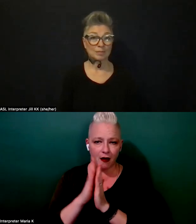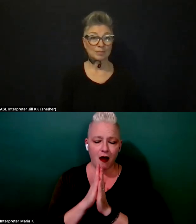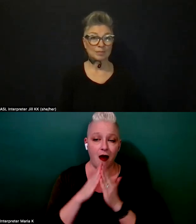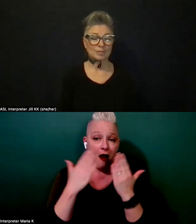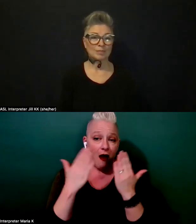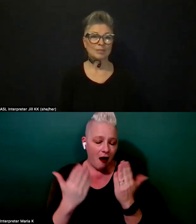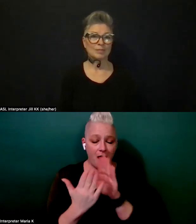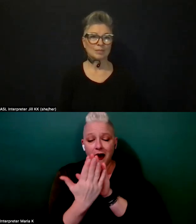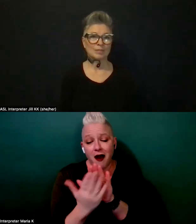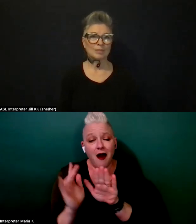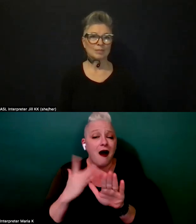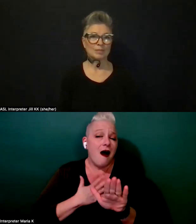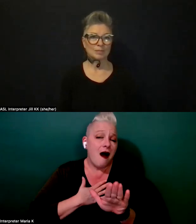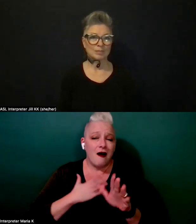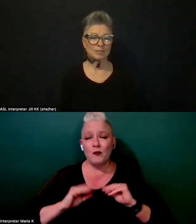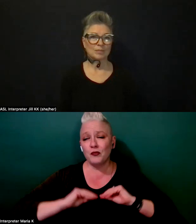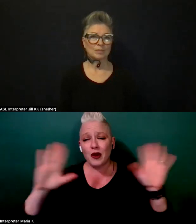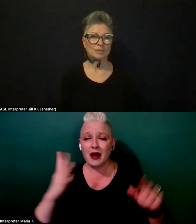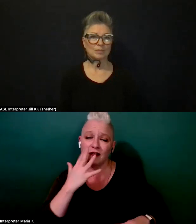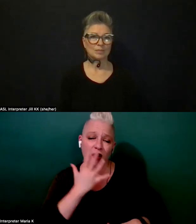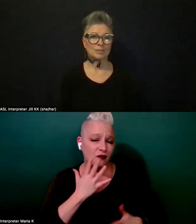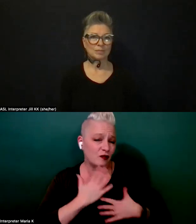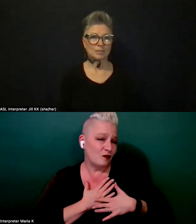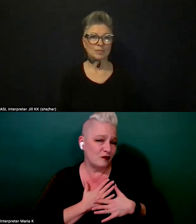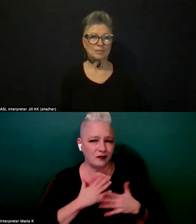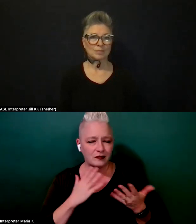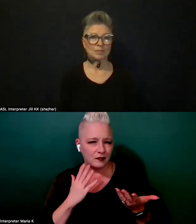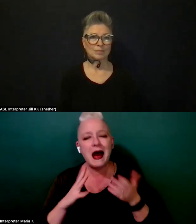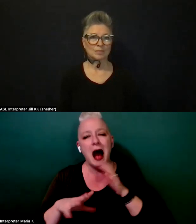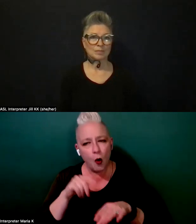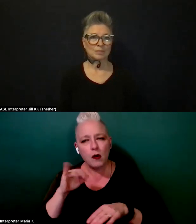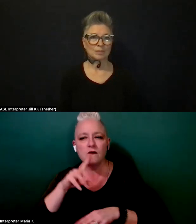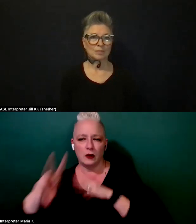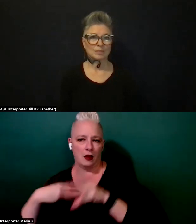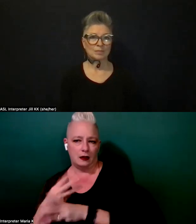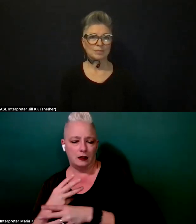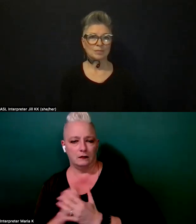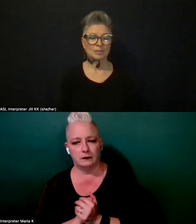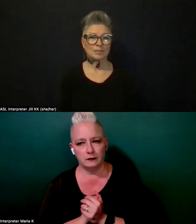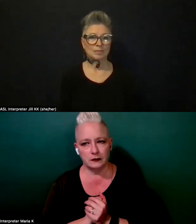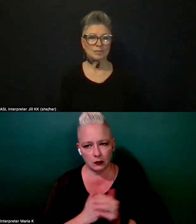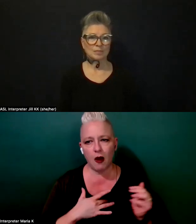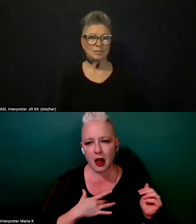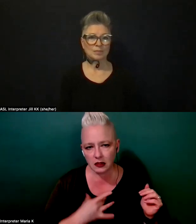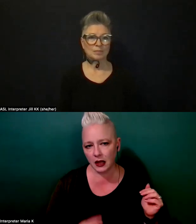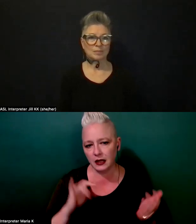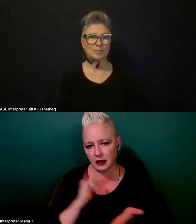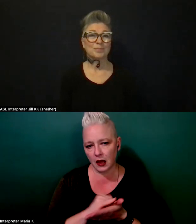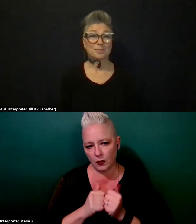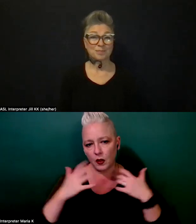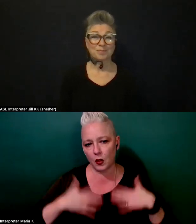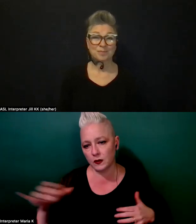cute, like and like bright and colorful, and it takes you out of reality. So I really like to try to do that with the clothes as well.